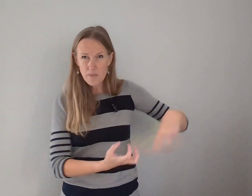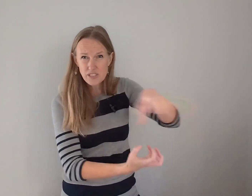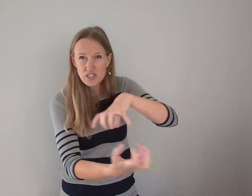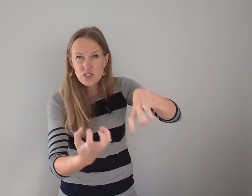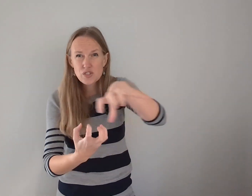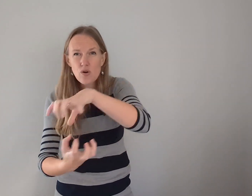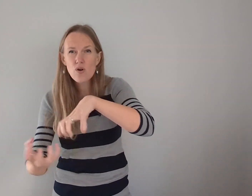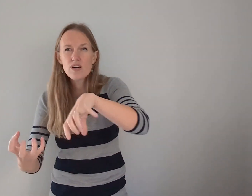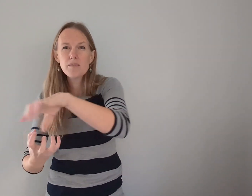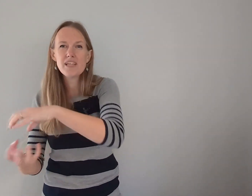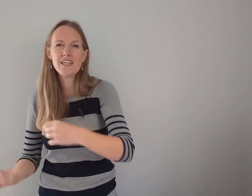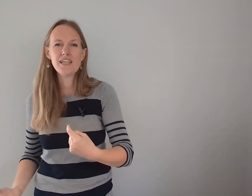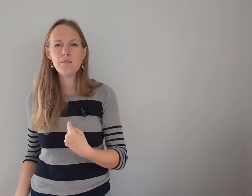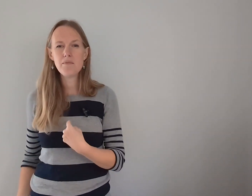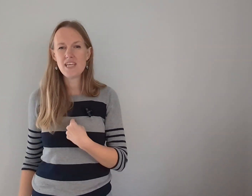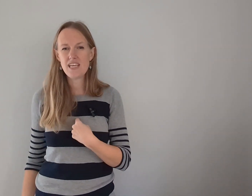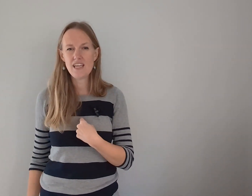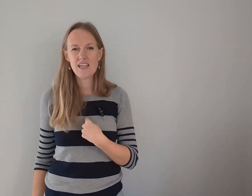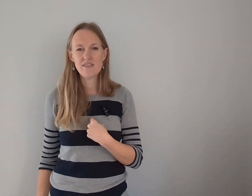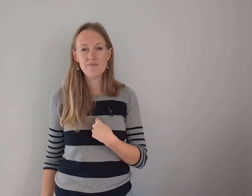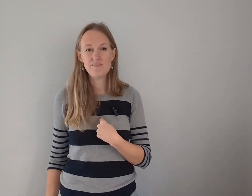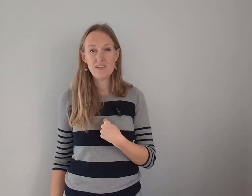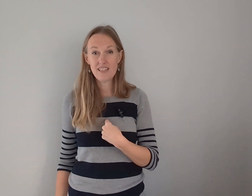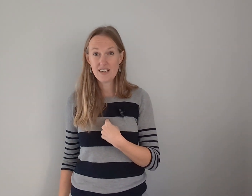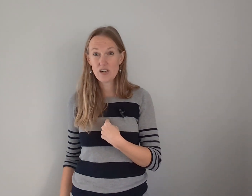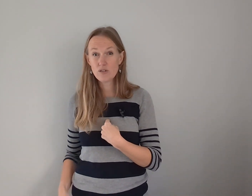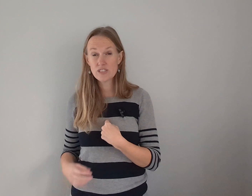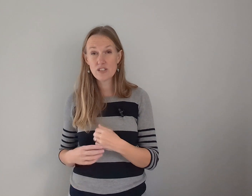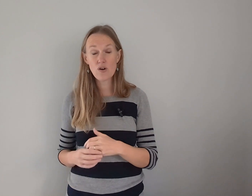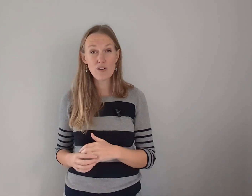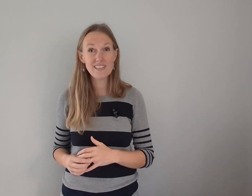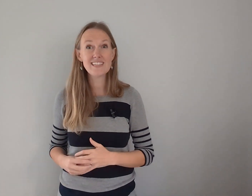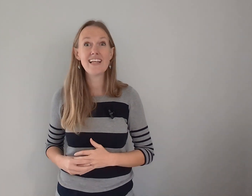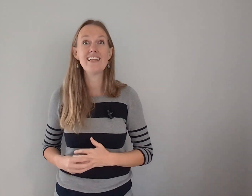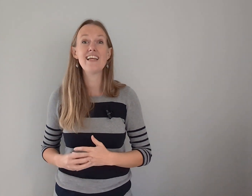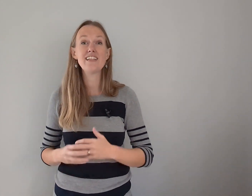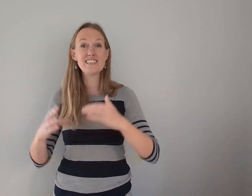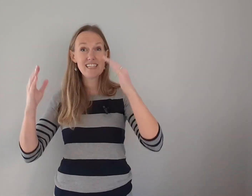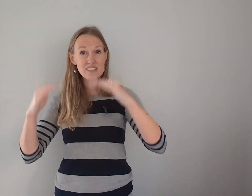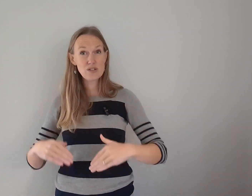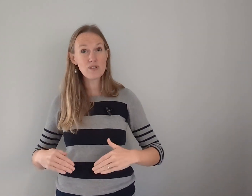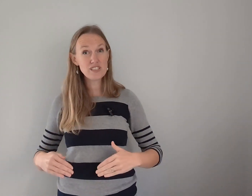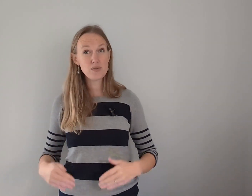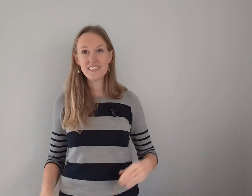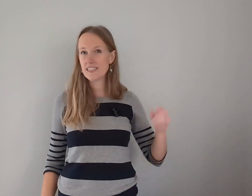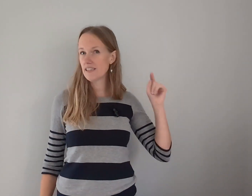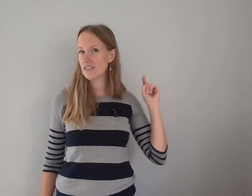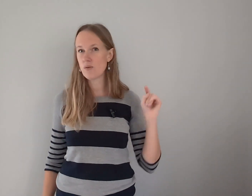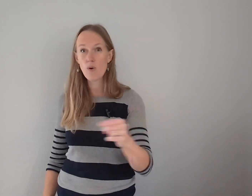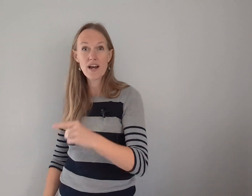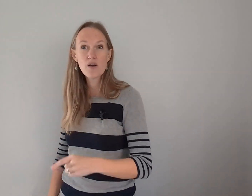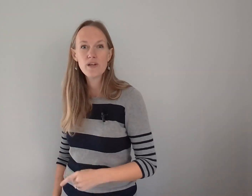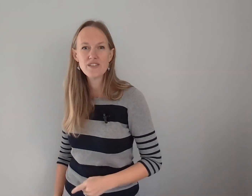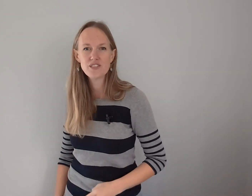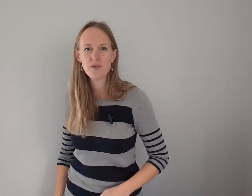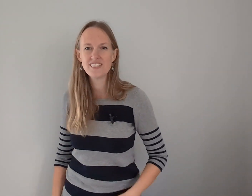the storm in me? And then it goes to the chorus, and it sings the chorus twice here, so why not we do it twice